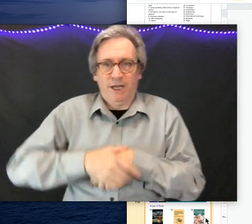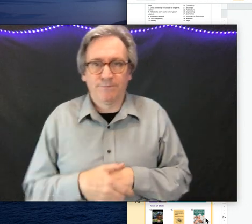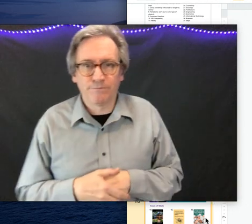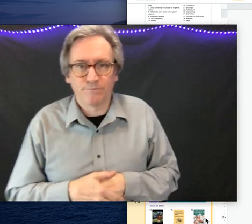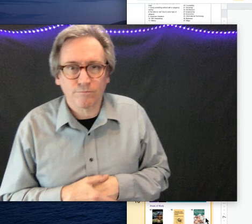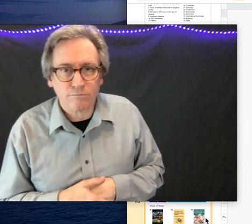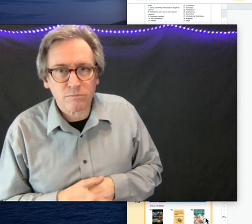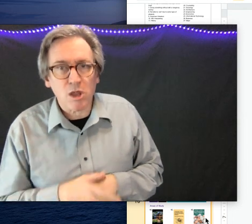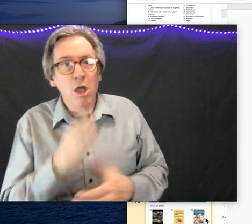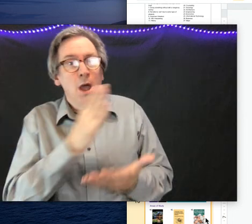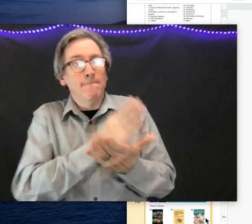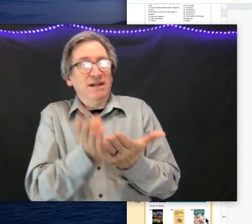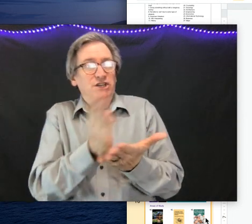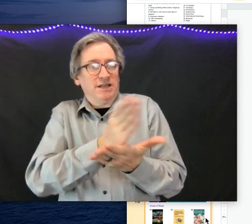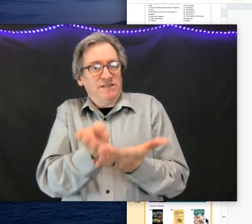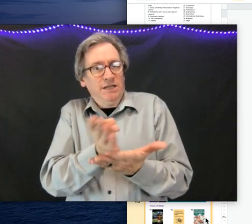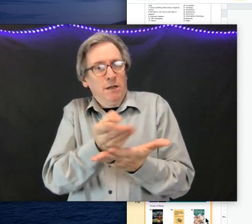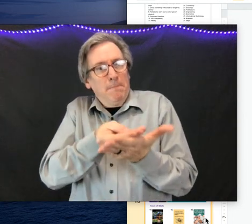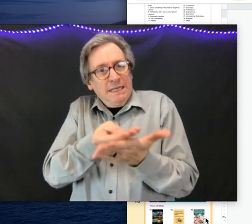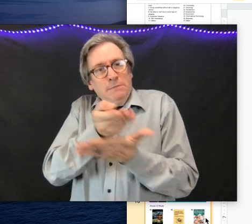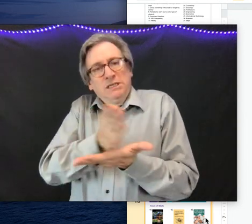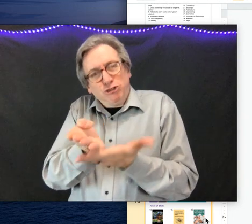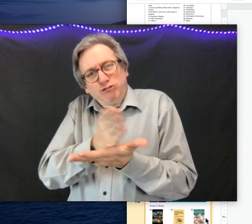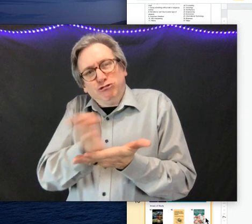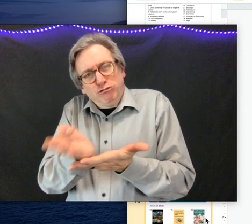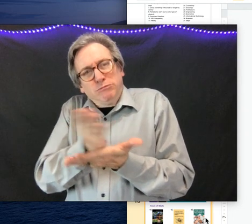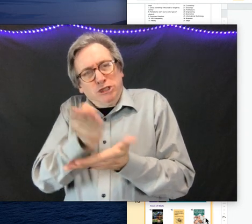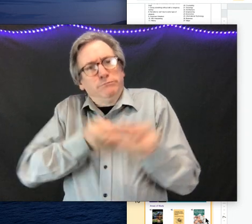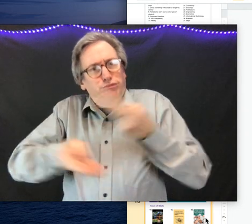of money. Budget, I've seen